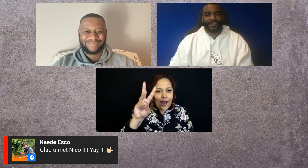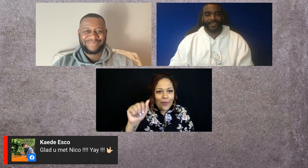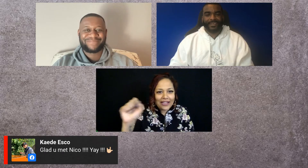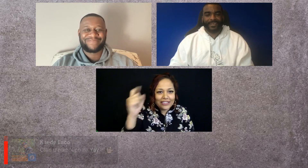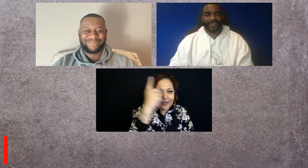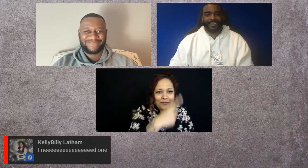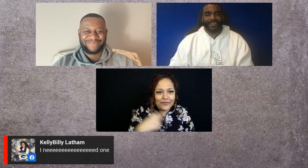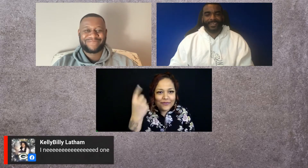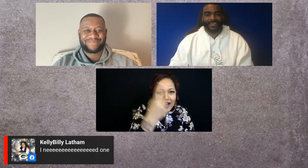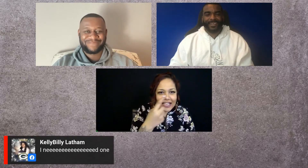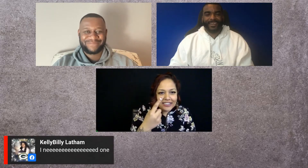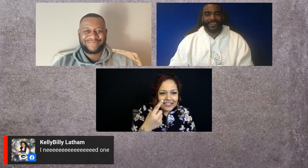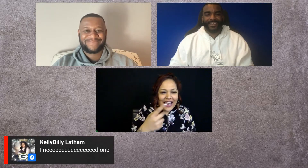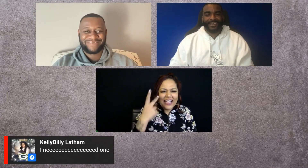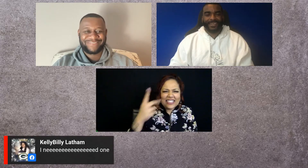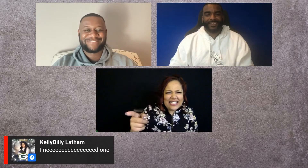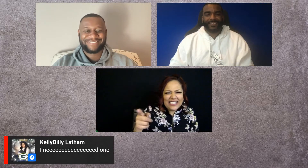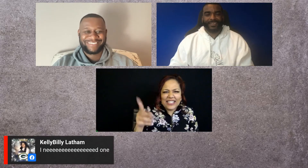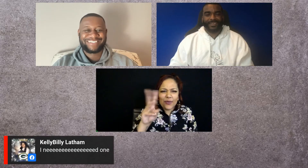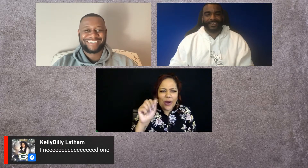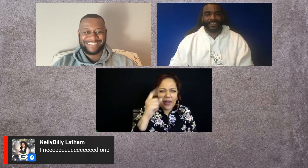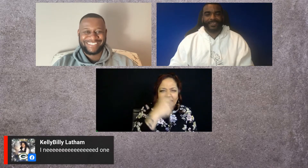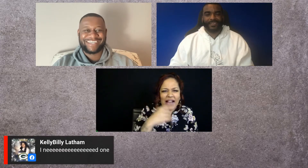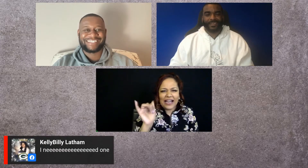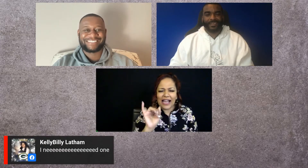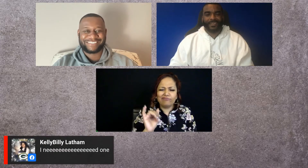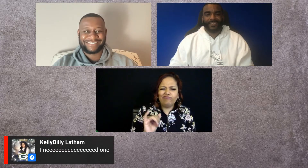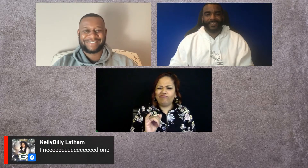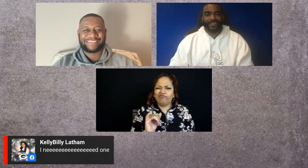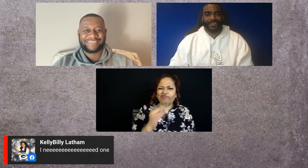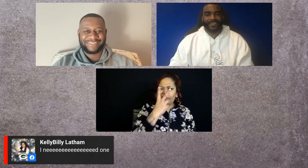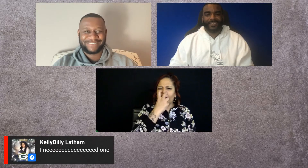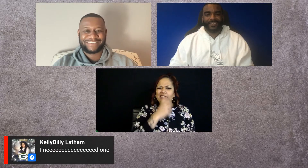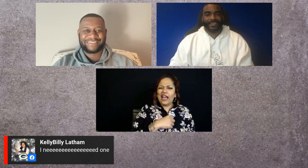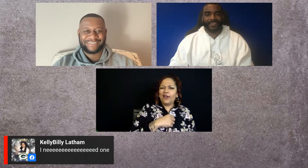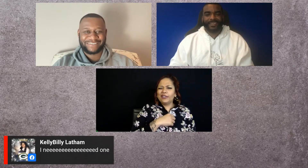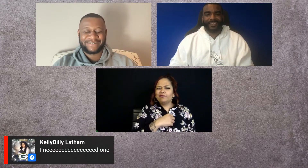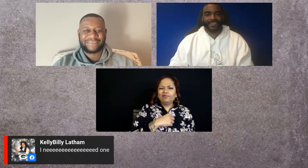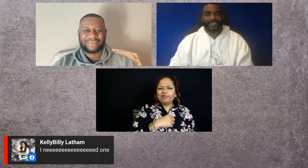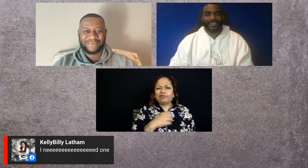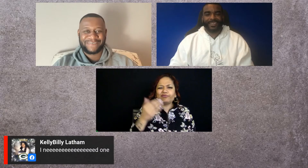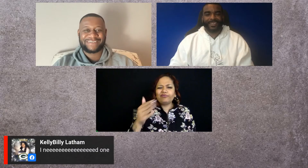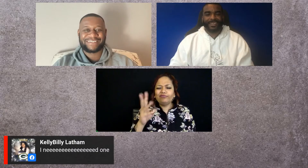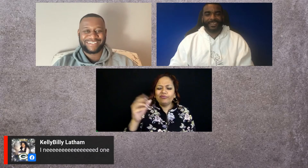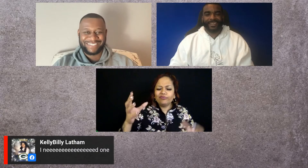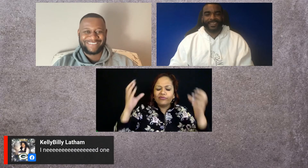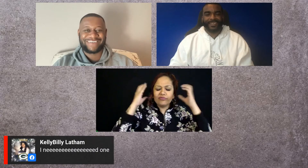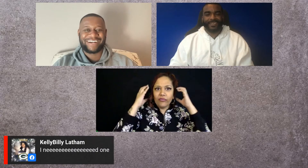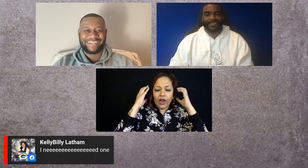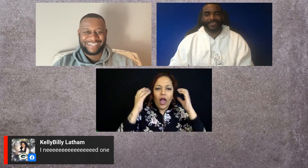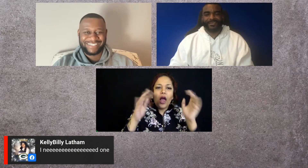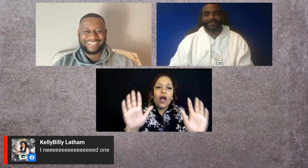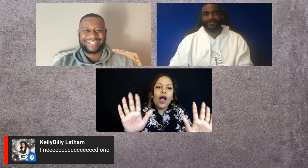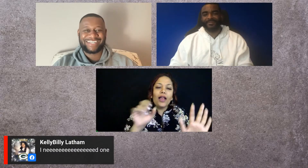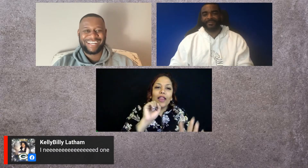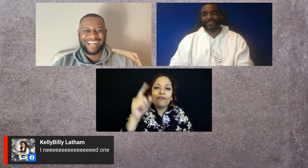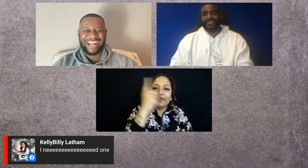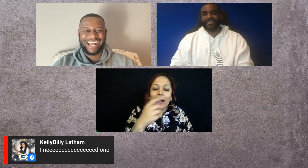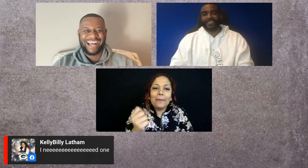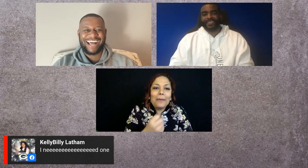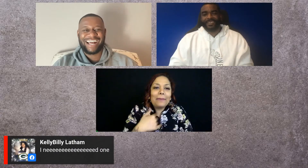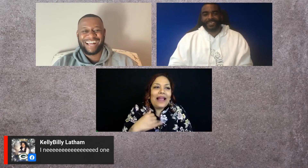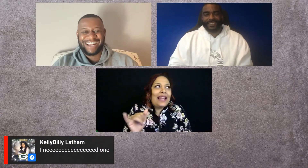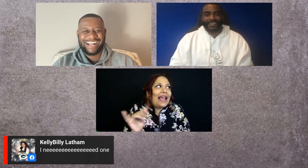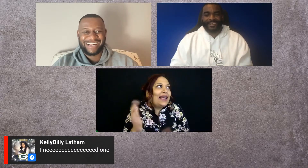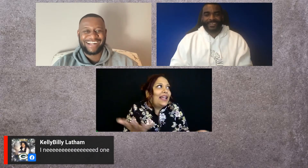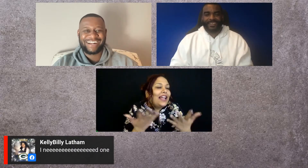Whoa. I saw Wawa's face in there. I saw, he was like, yeah, whatever. He had so many doubts, and he put the